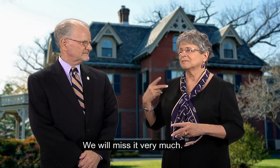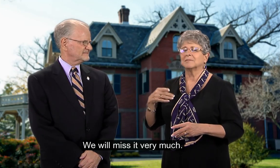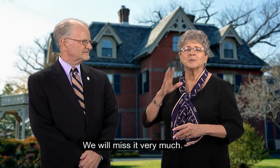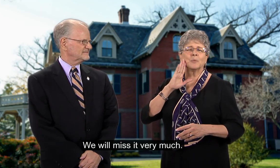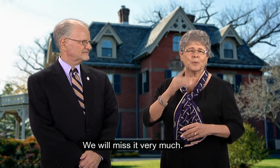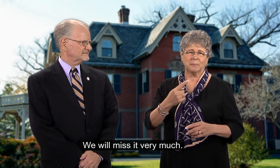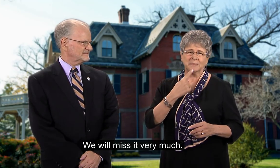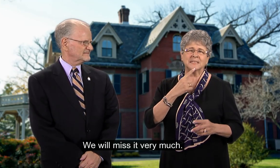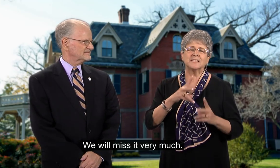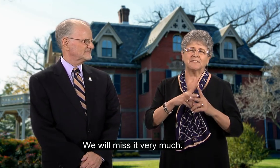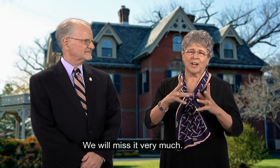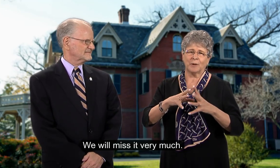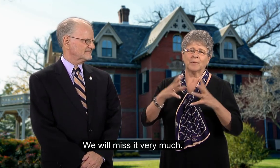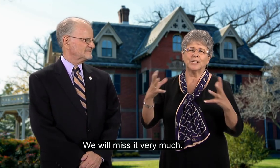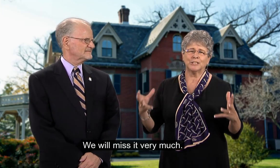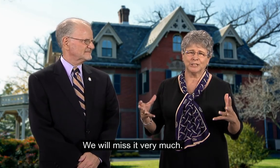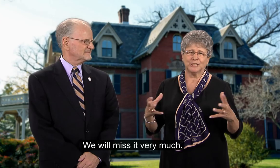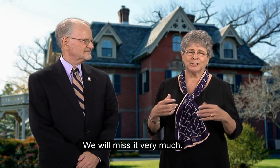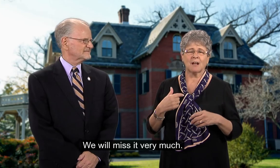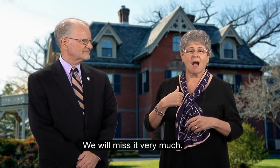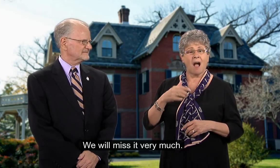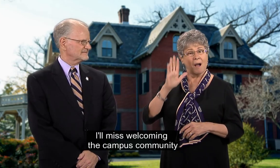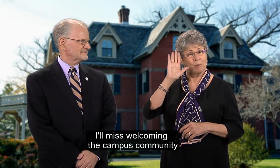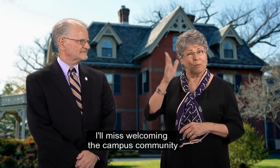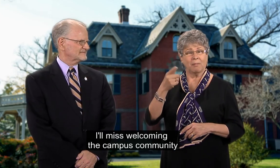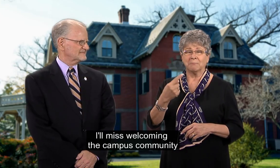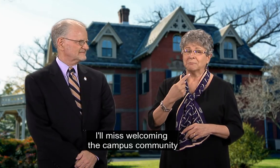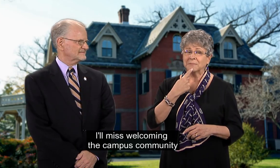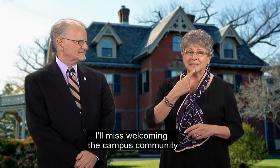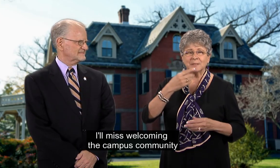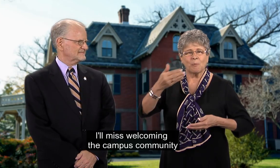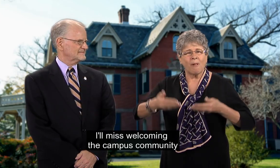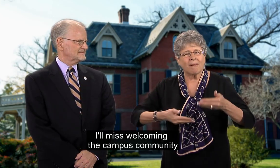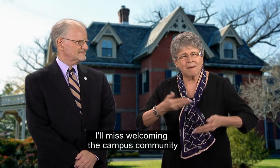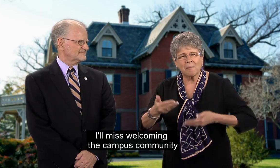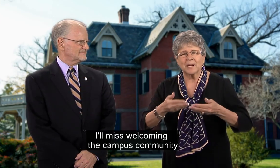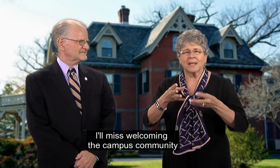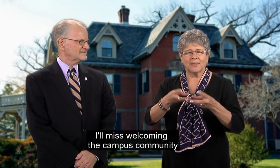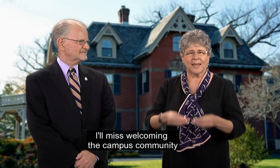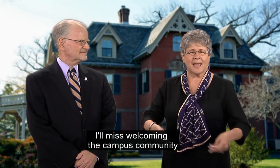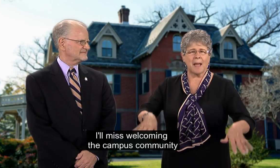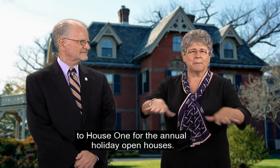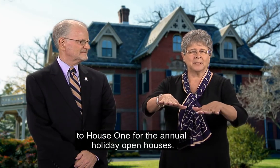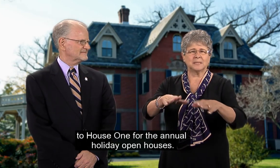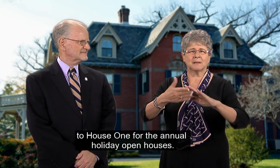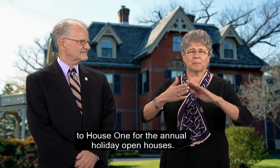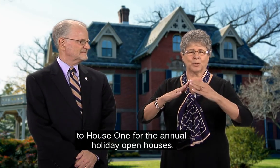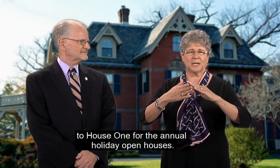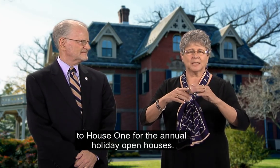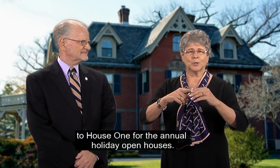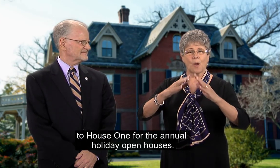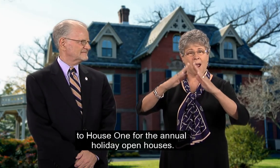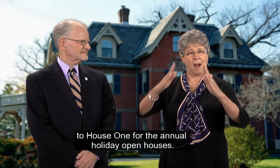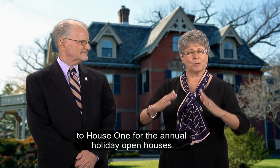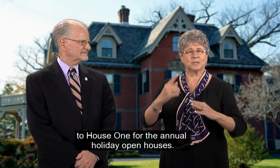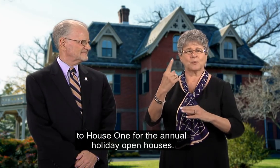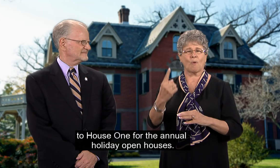we will miss it very much. I'll miss welcoming the campus community to House One